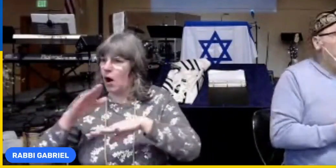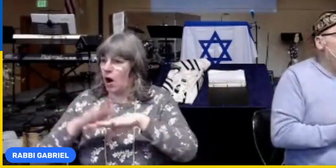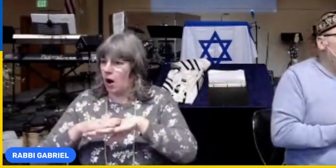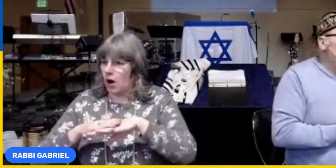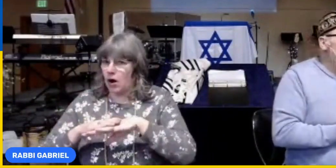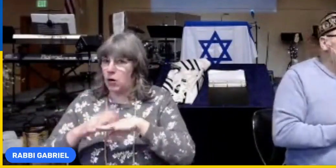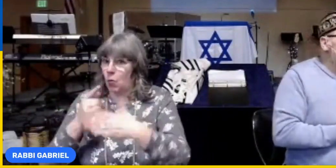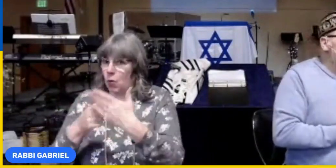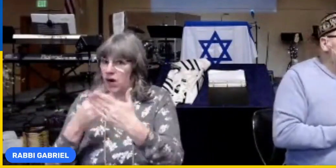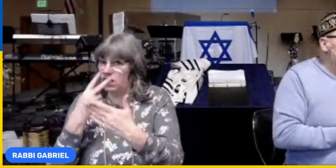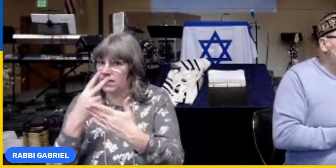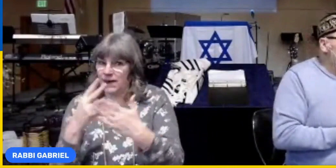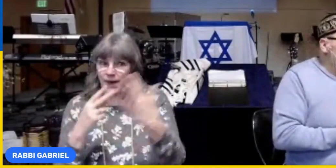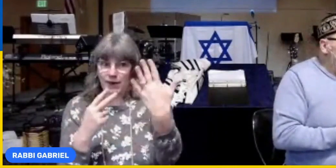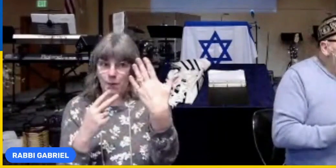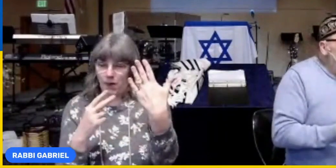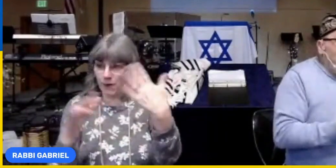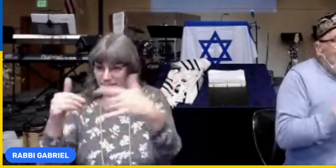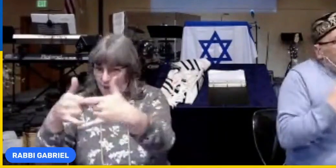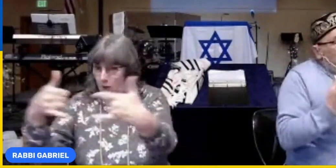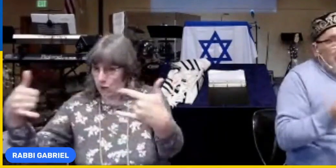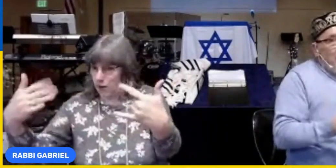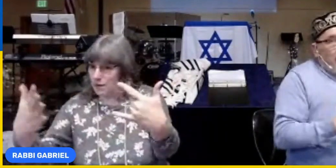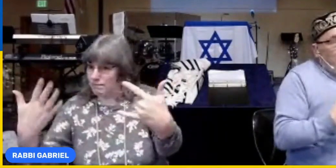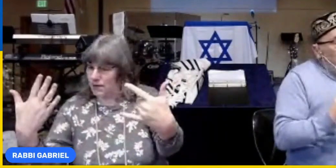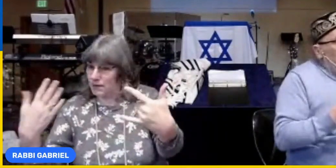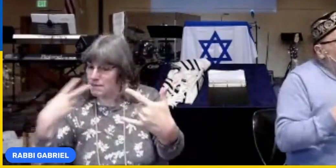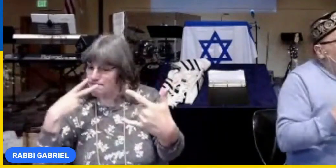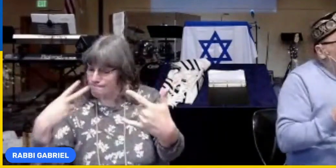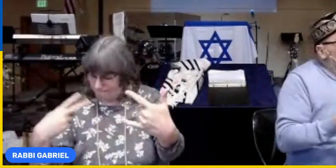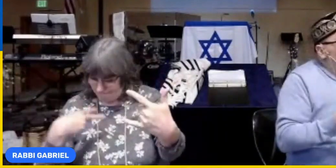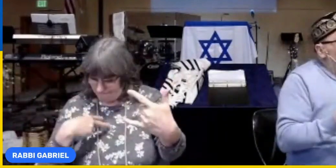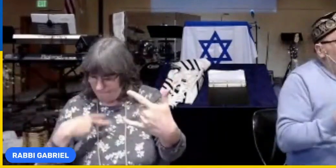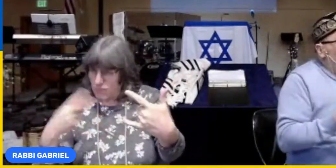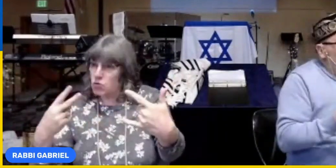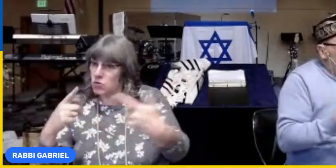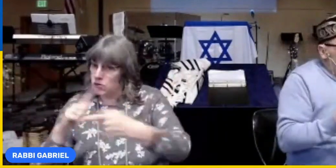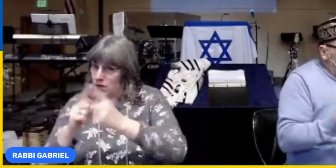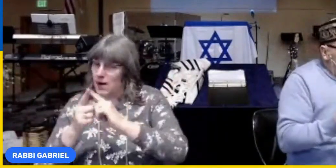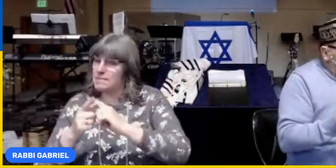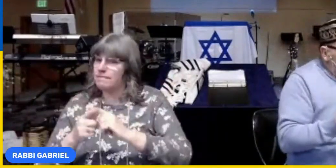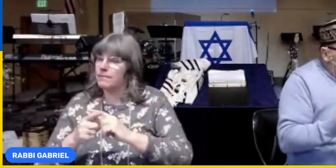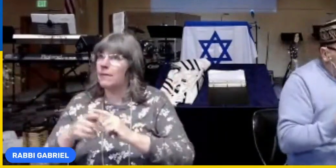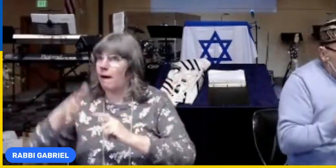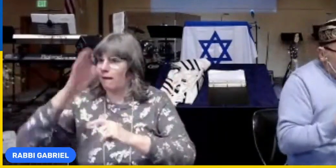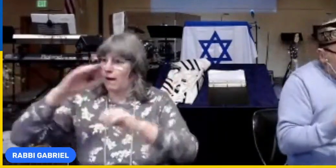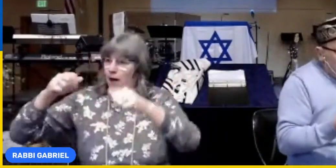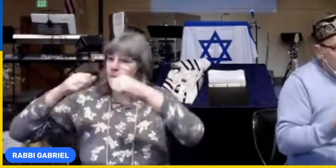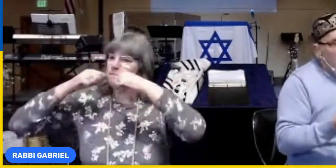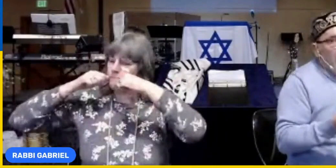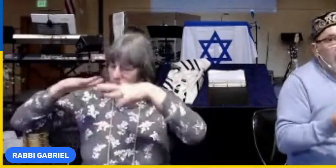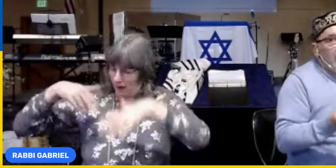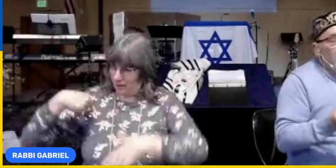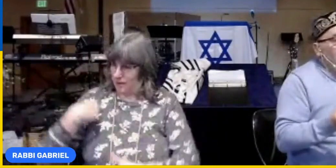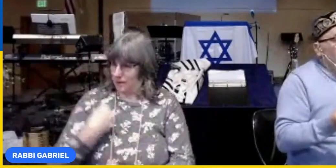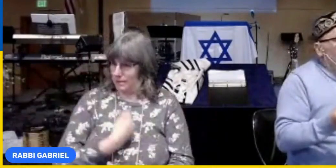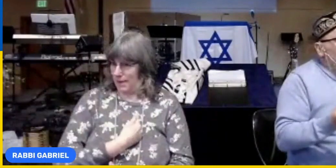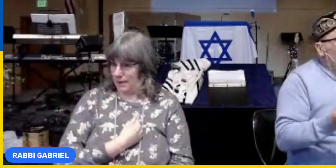blessed. You know, and blessed doesn't necessarily, blessings of God are not necessarily counting in dollars and